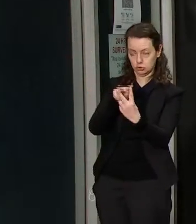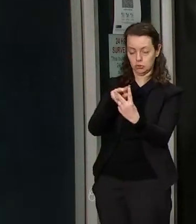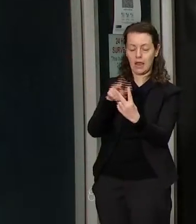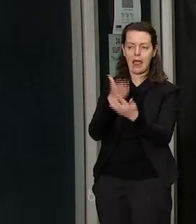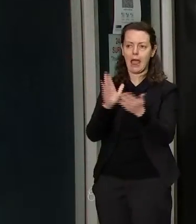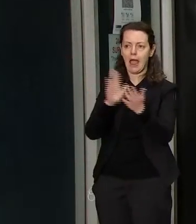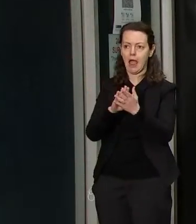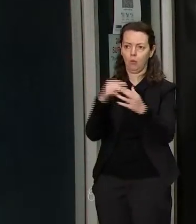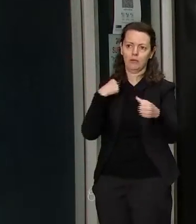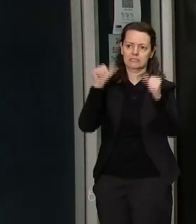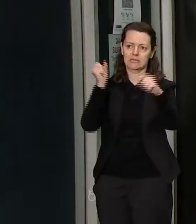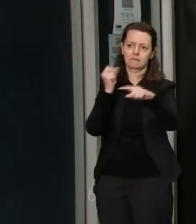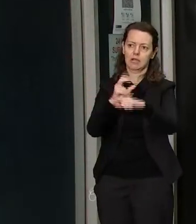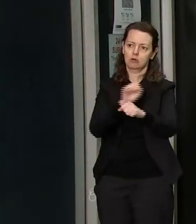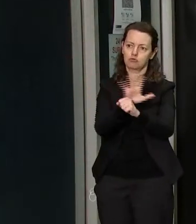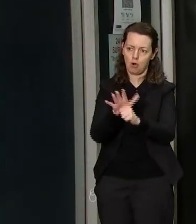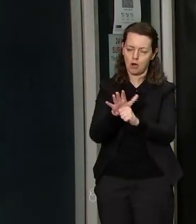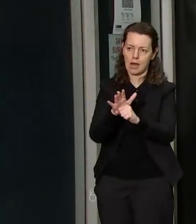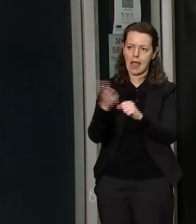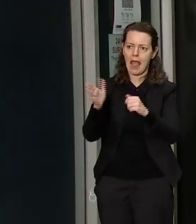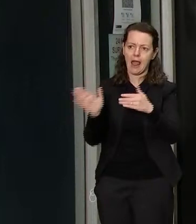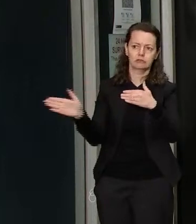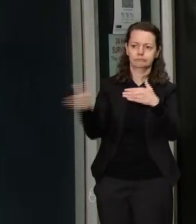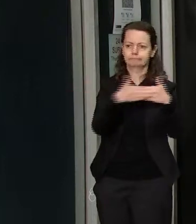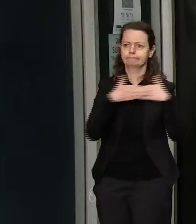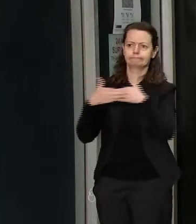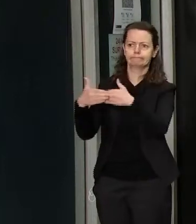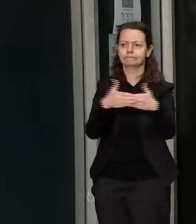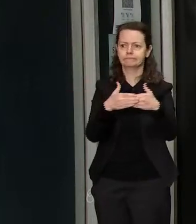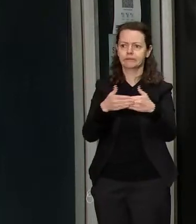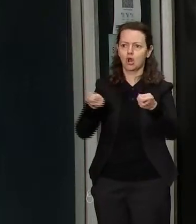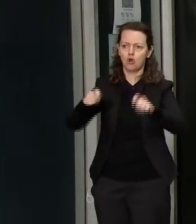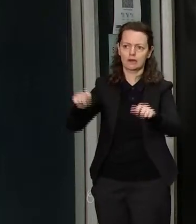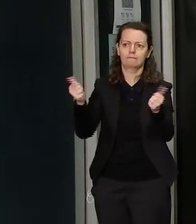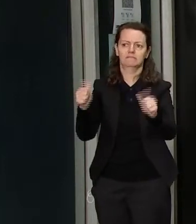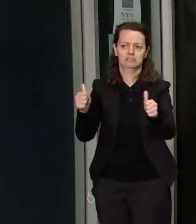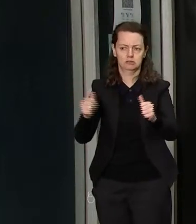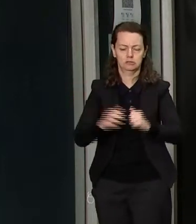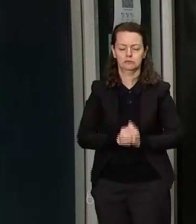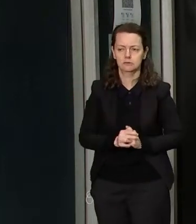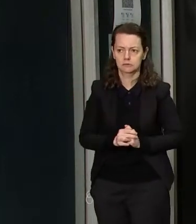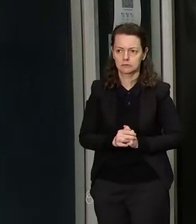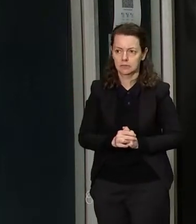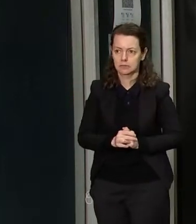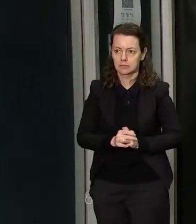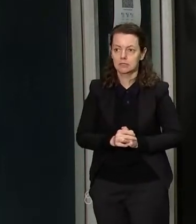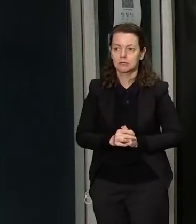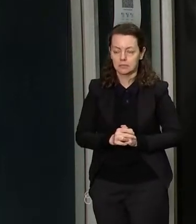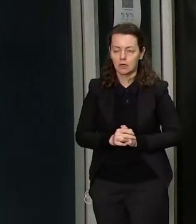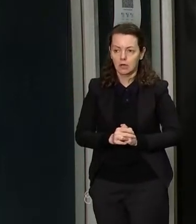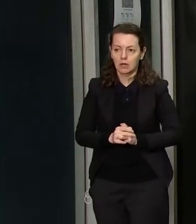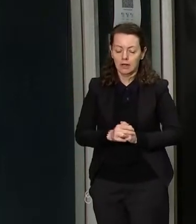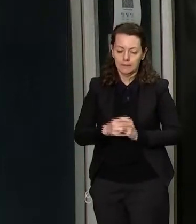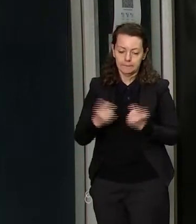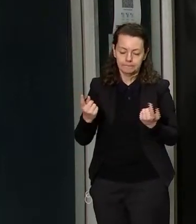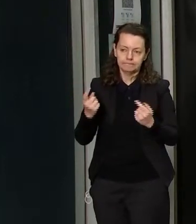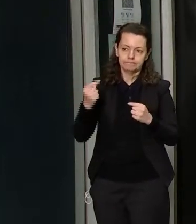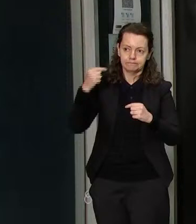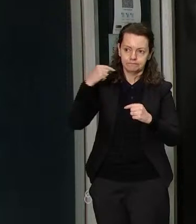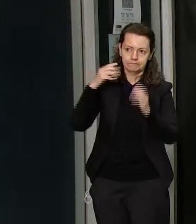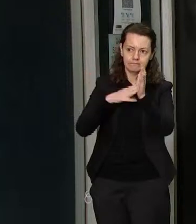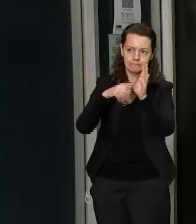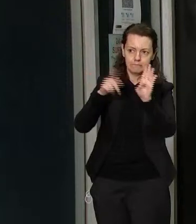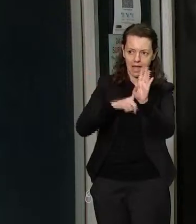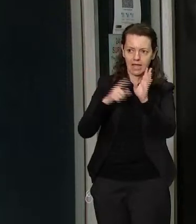out. In terms of individual outbreaks and circumstances, they are dealt with on their merits. Where you've got